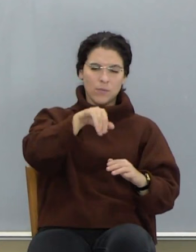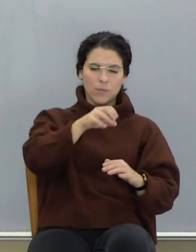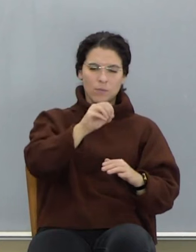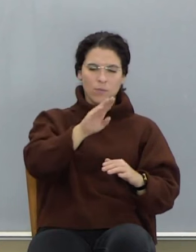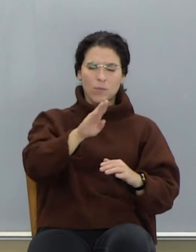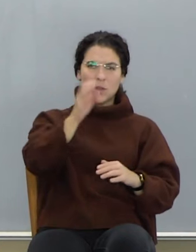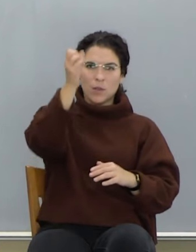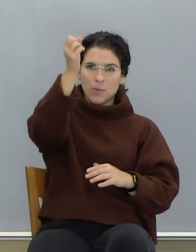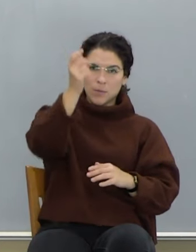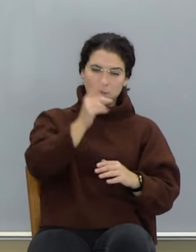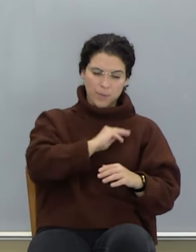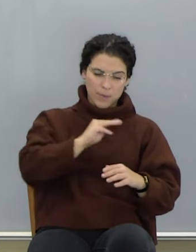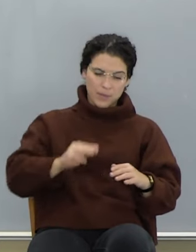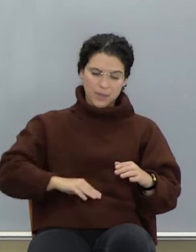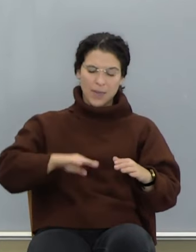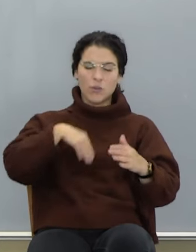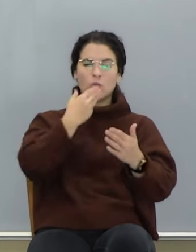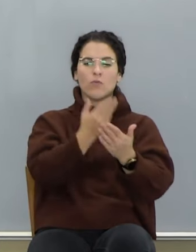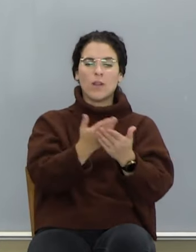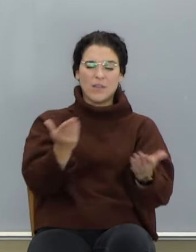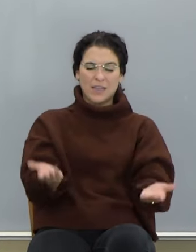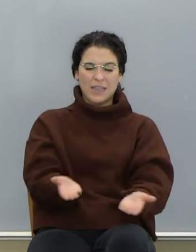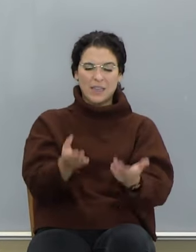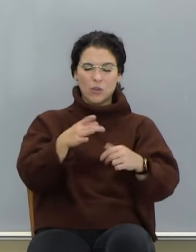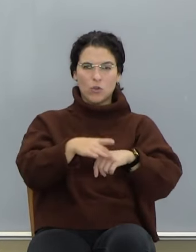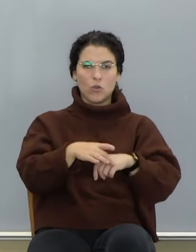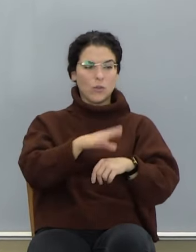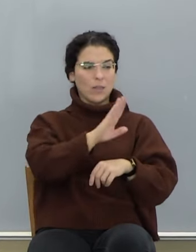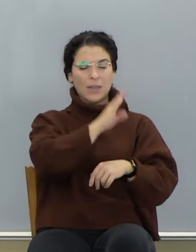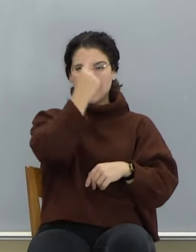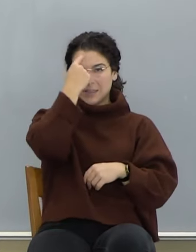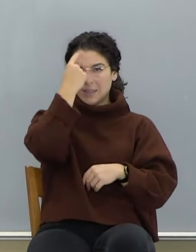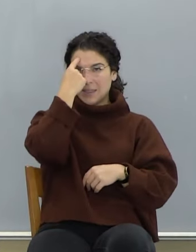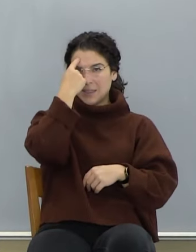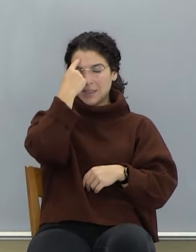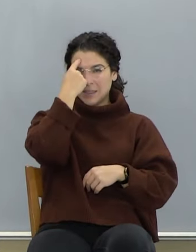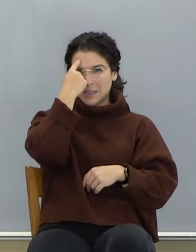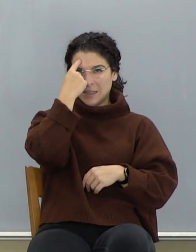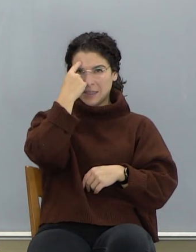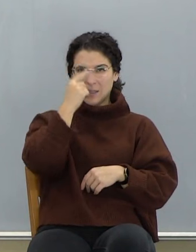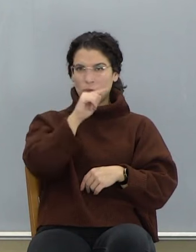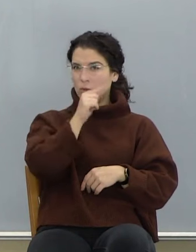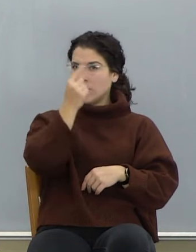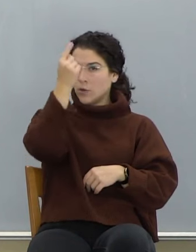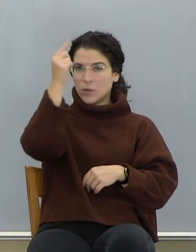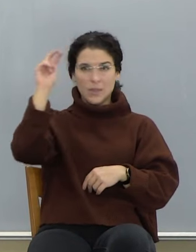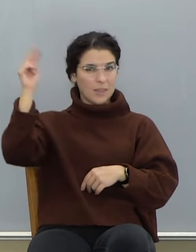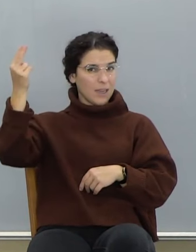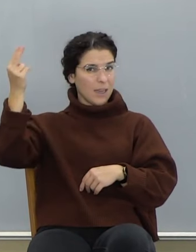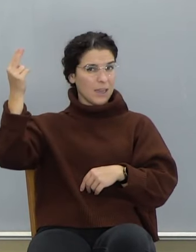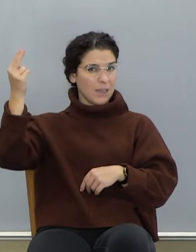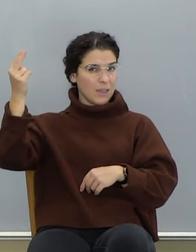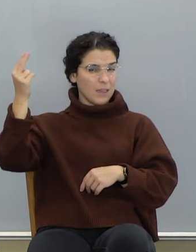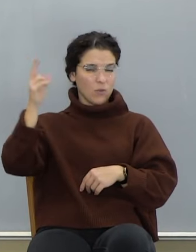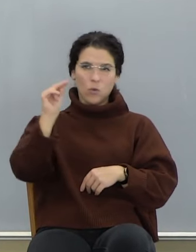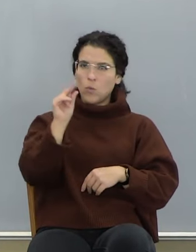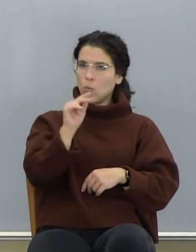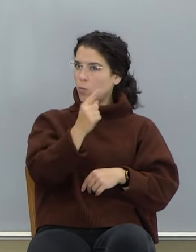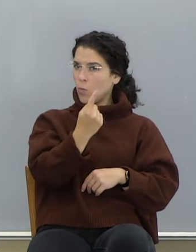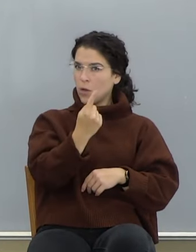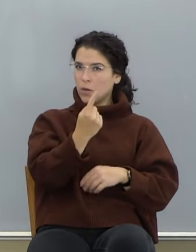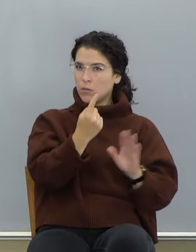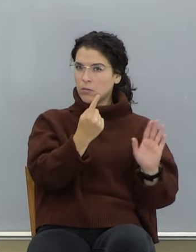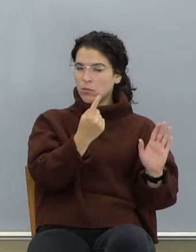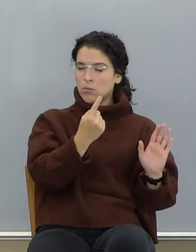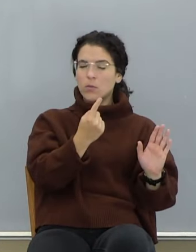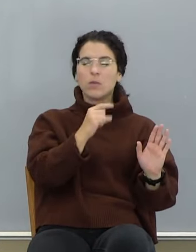Messiah who's coming to earth. In his thinking, is there a first and a second? No.